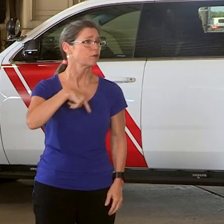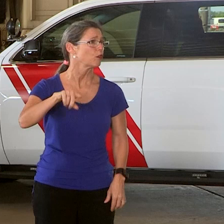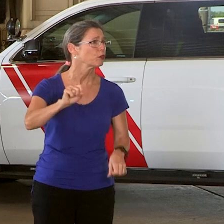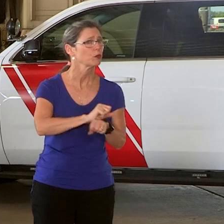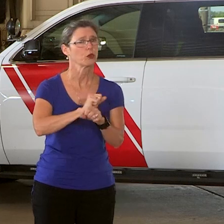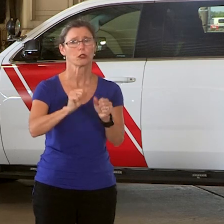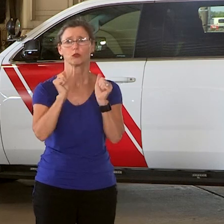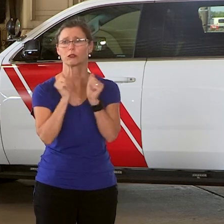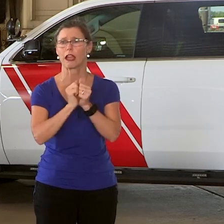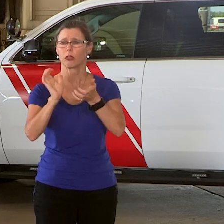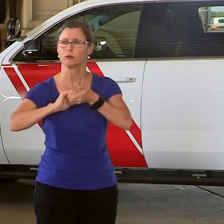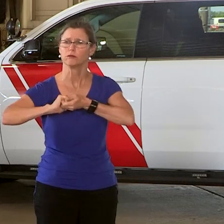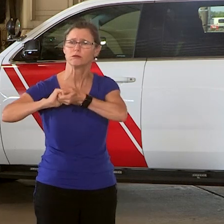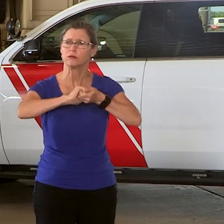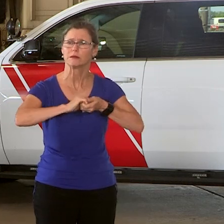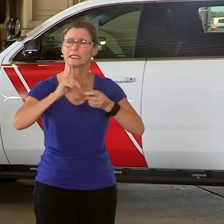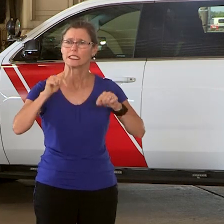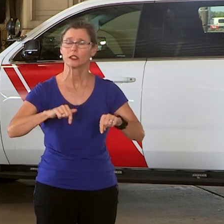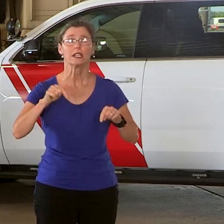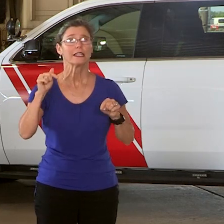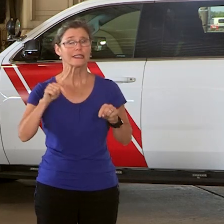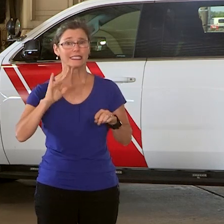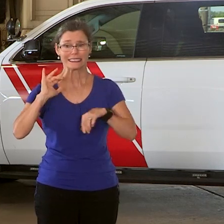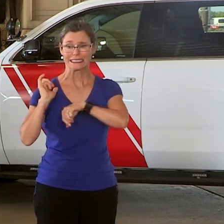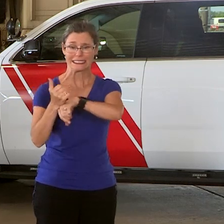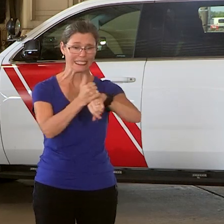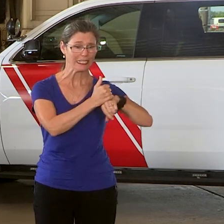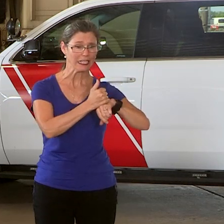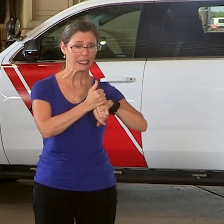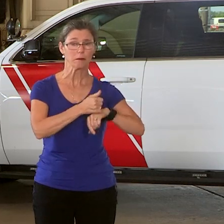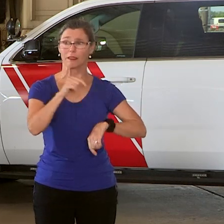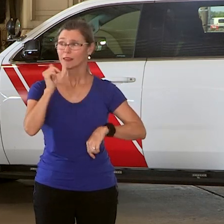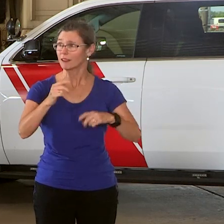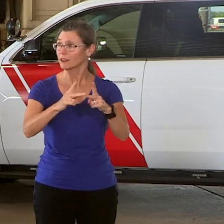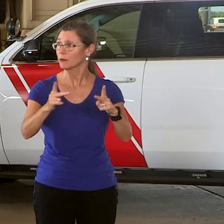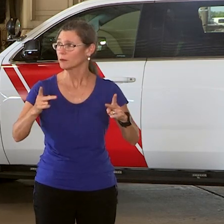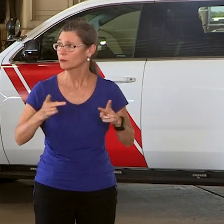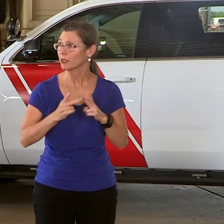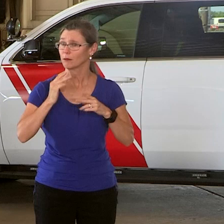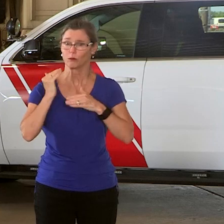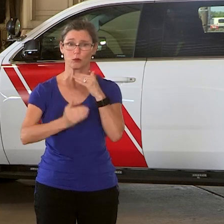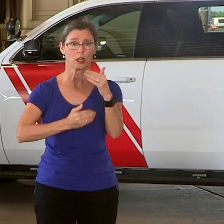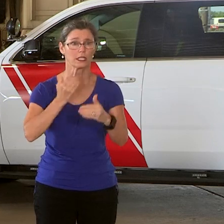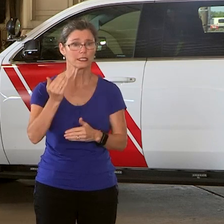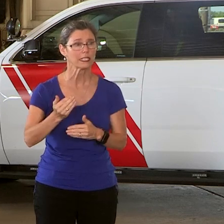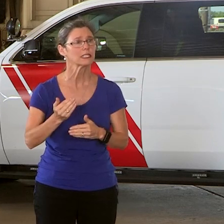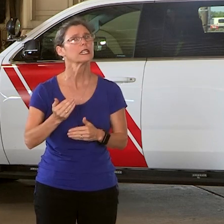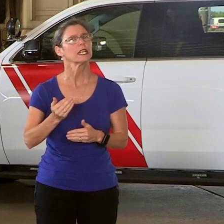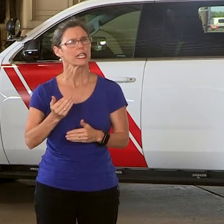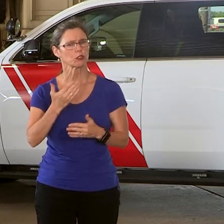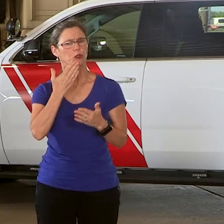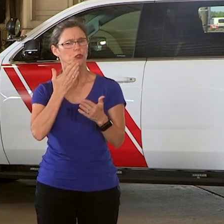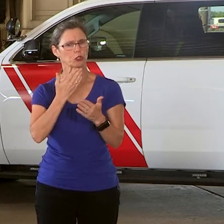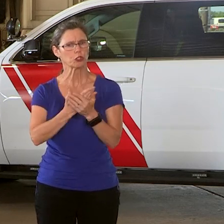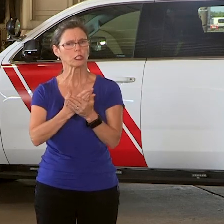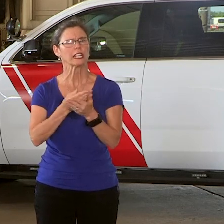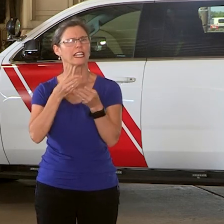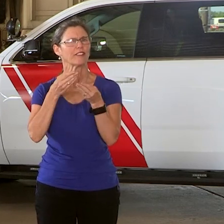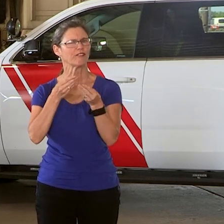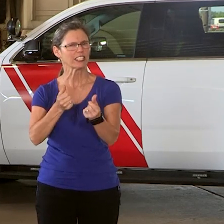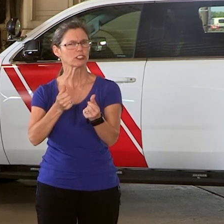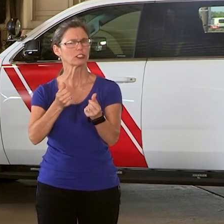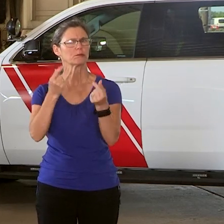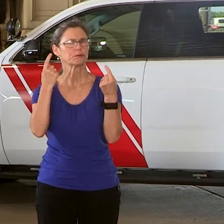here today. This is a very efficient response.